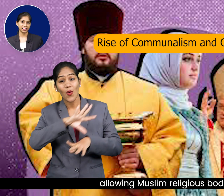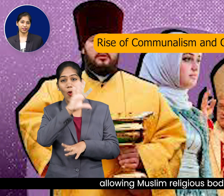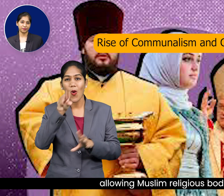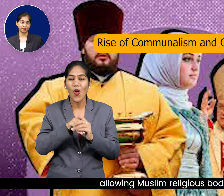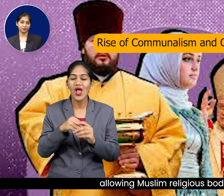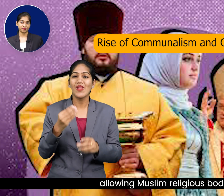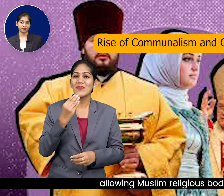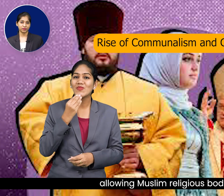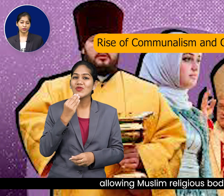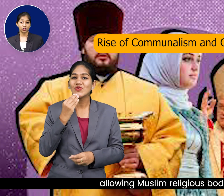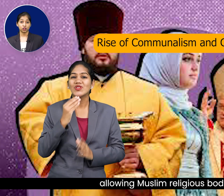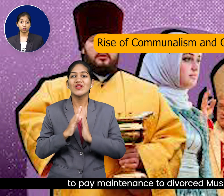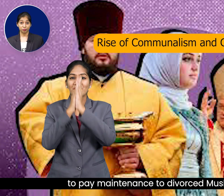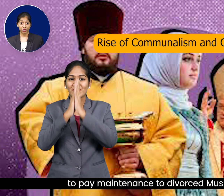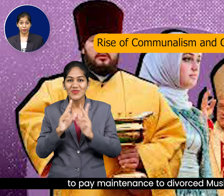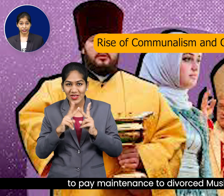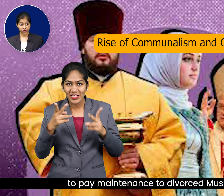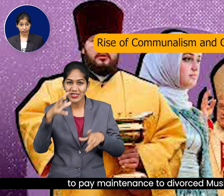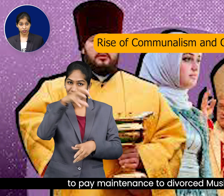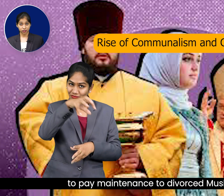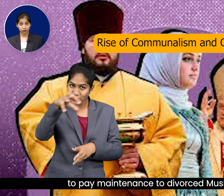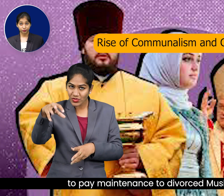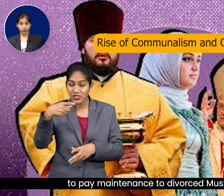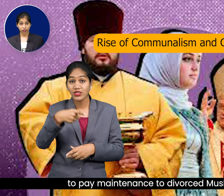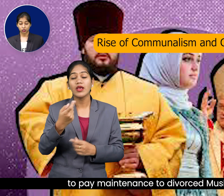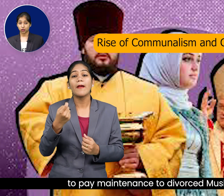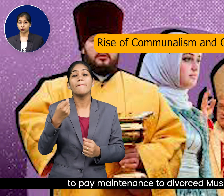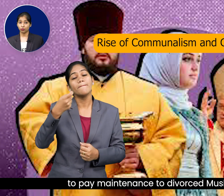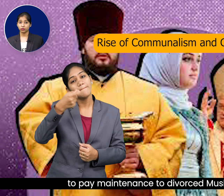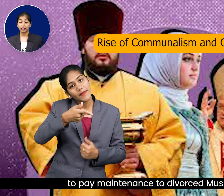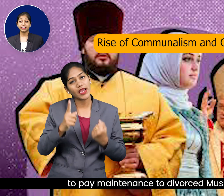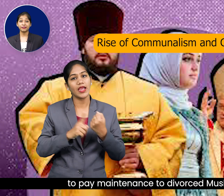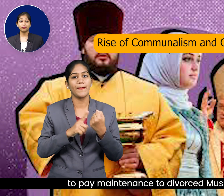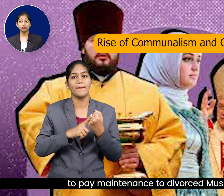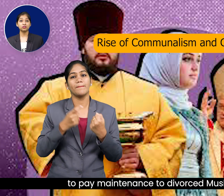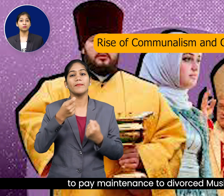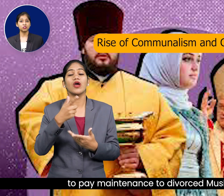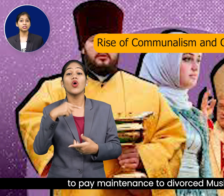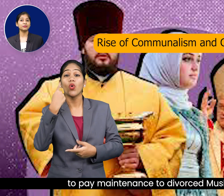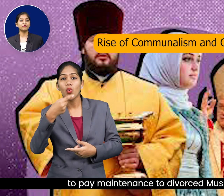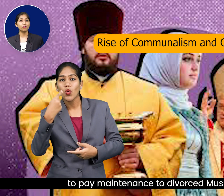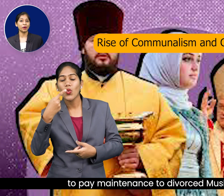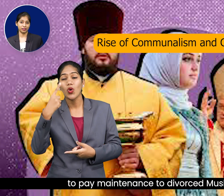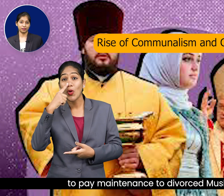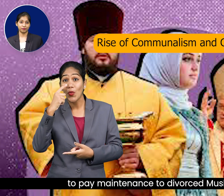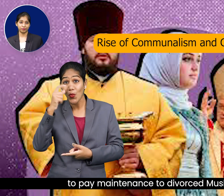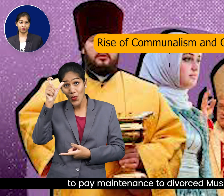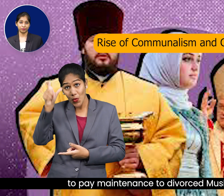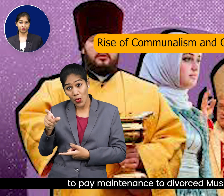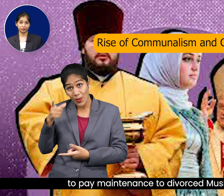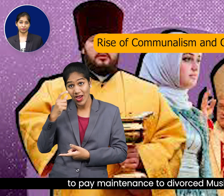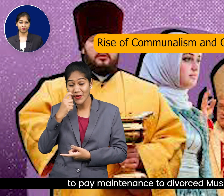bodies to pay maintenance to divorced Muslim women.